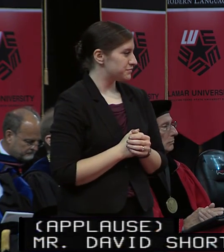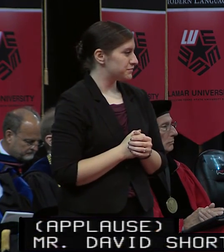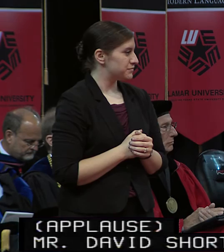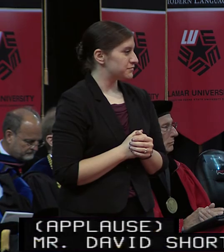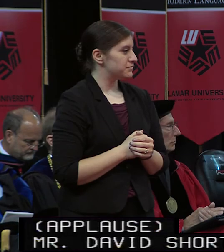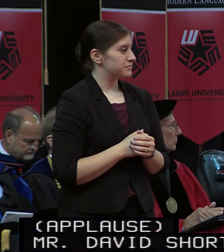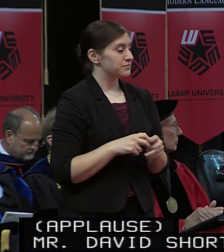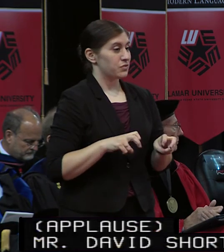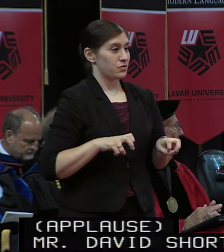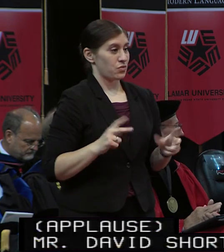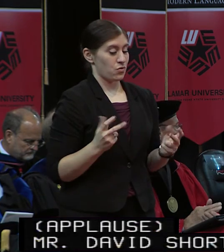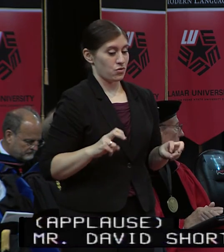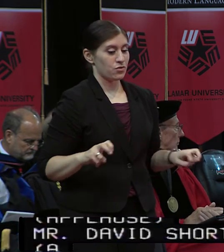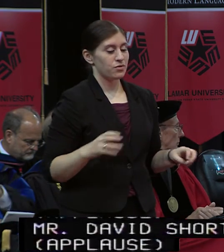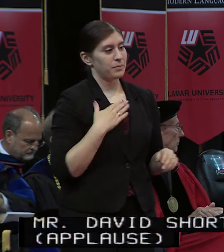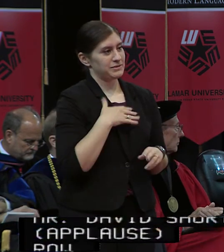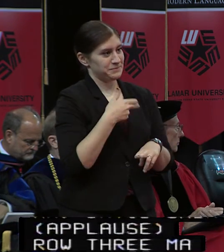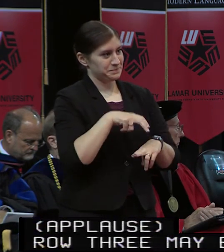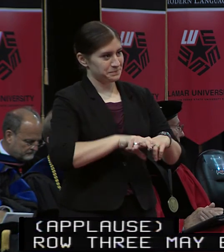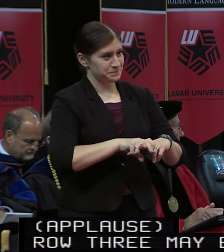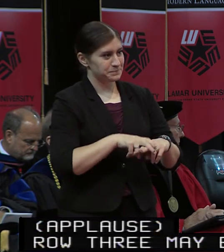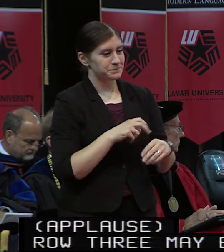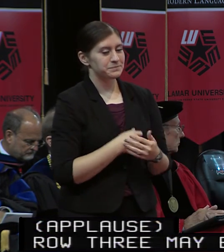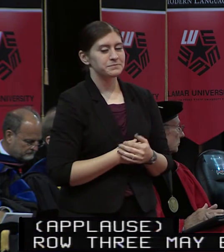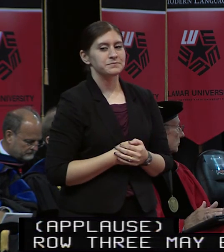Row three, please be seated.